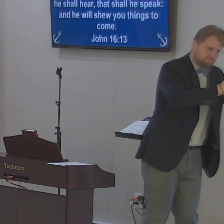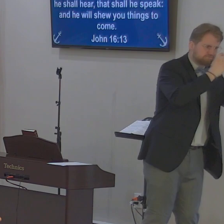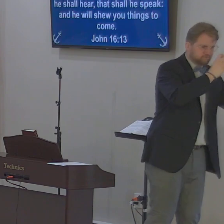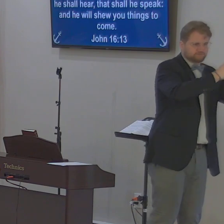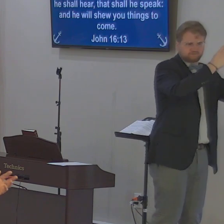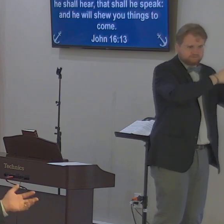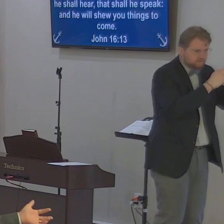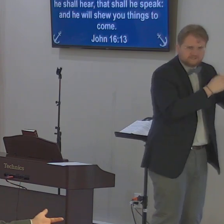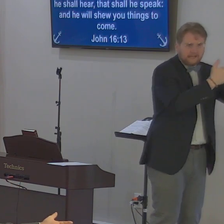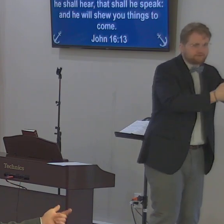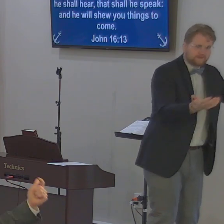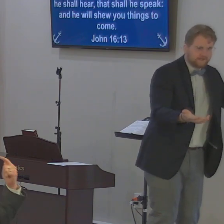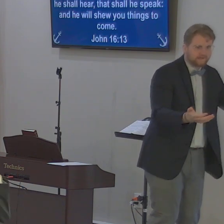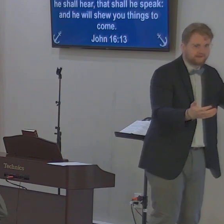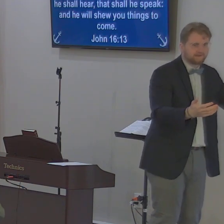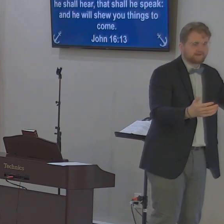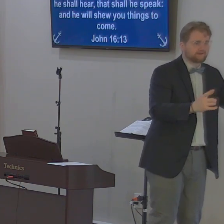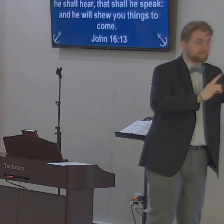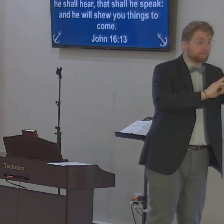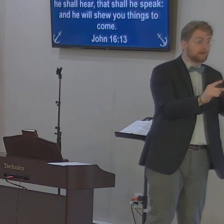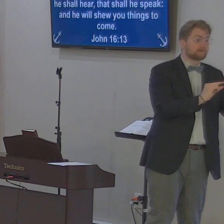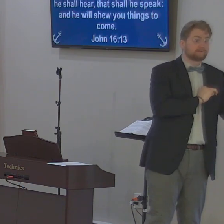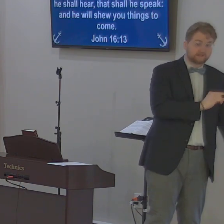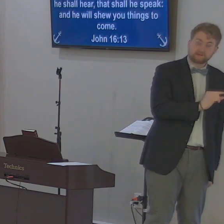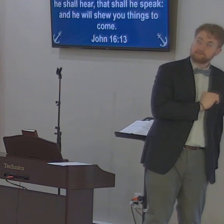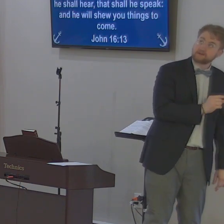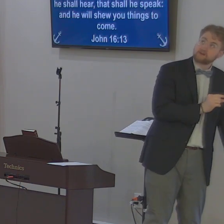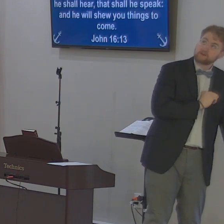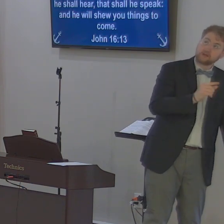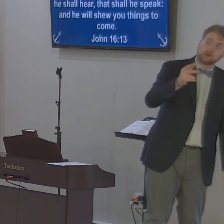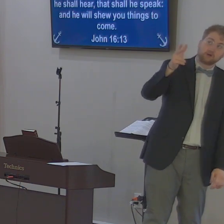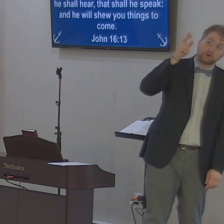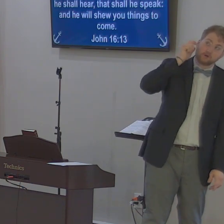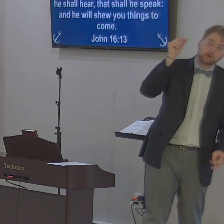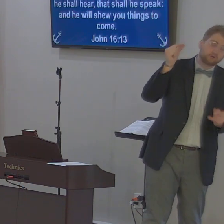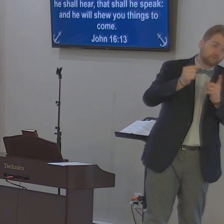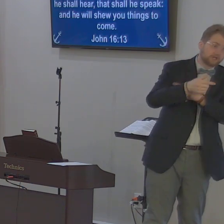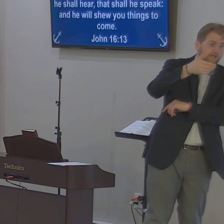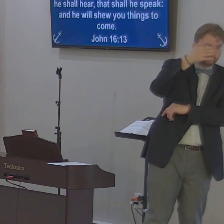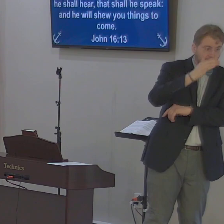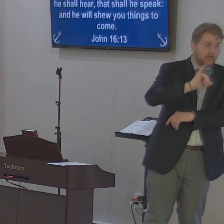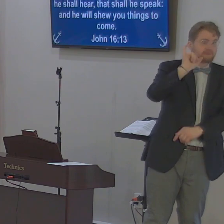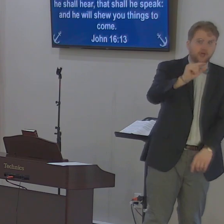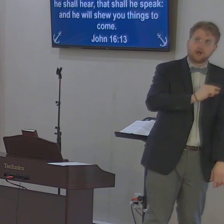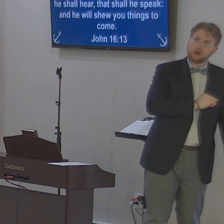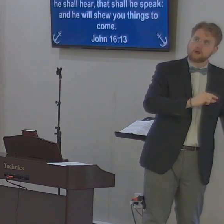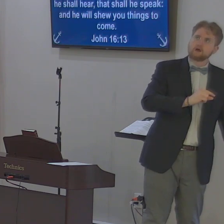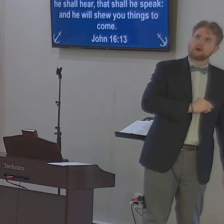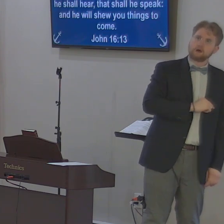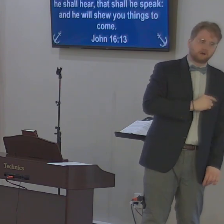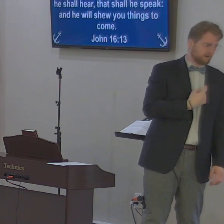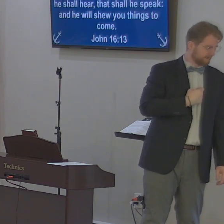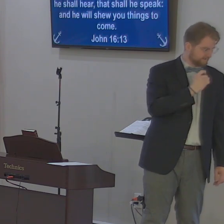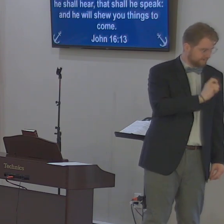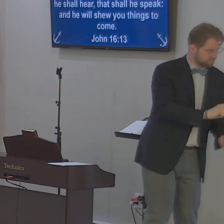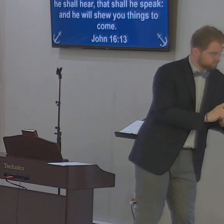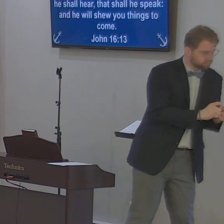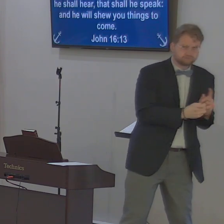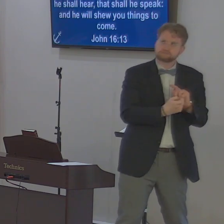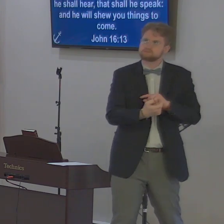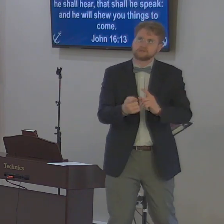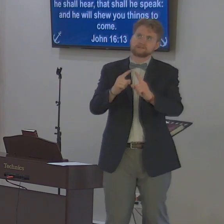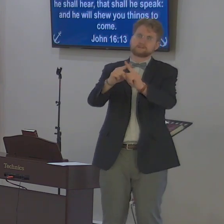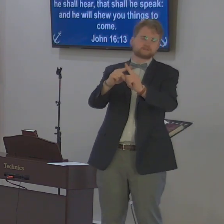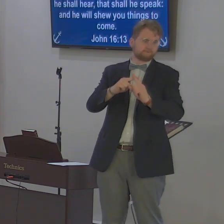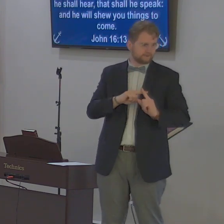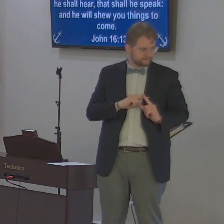annotated before out of Acts chapter 8, he heard the word of God. That convicted his heart to make him understand he needed salvation.